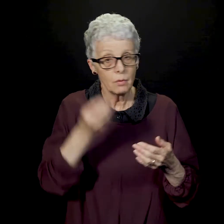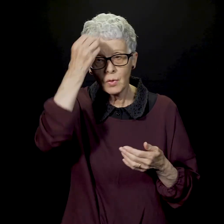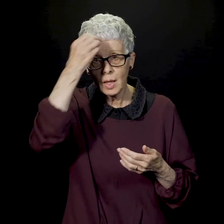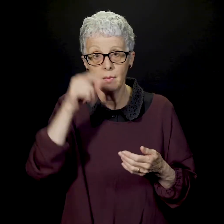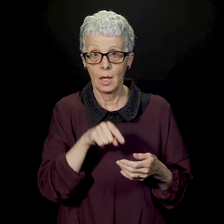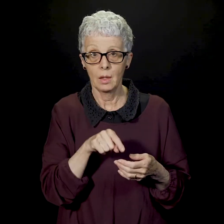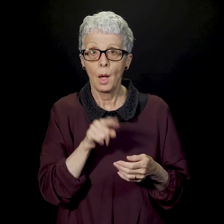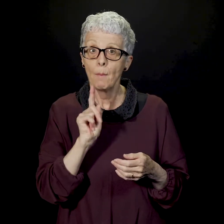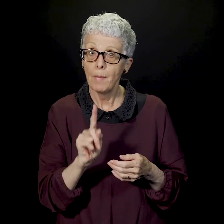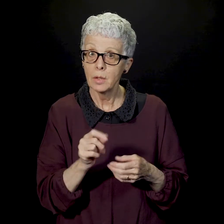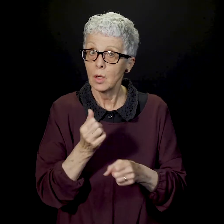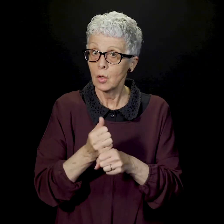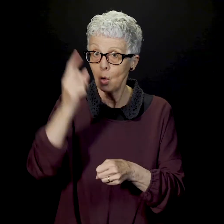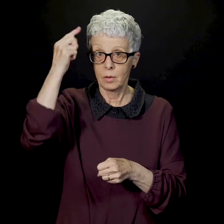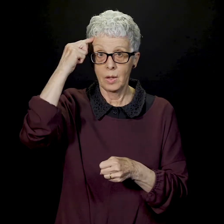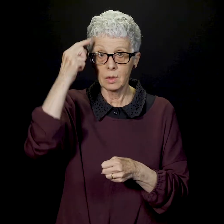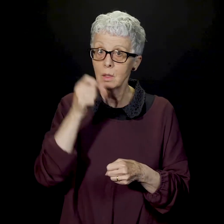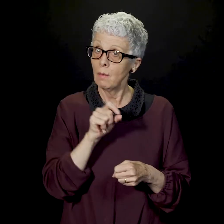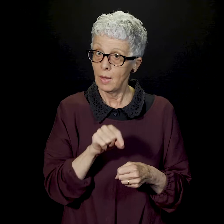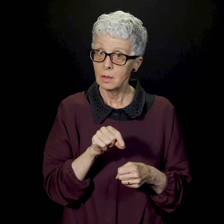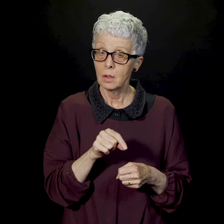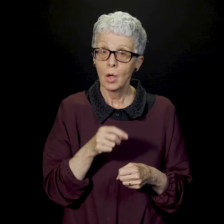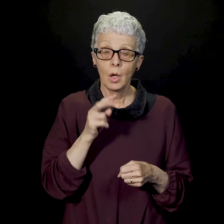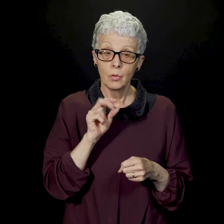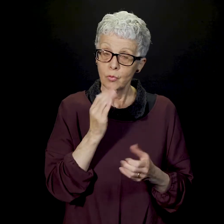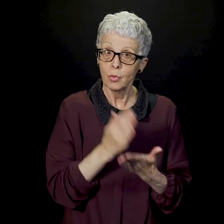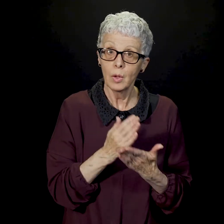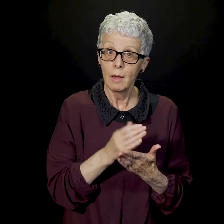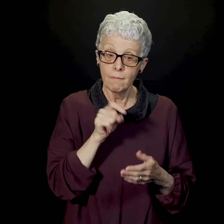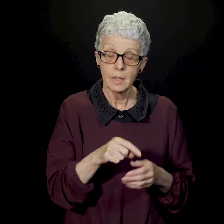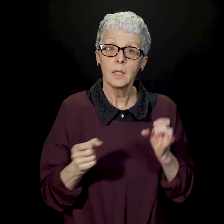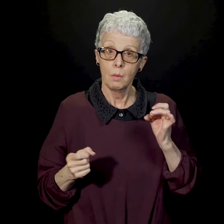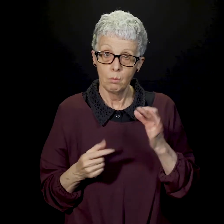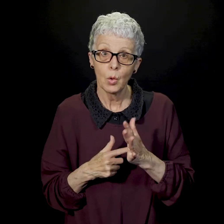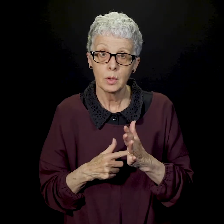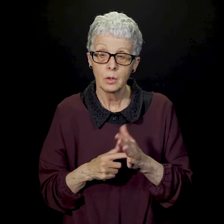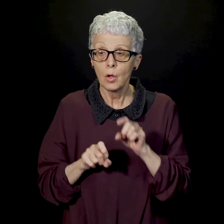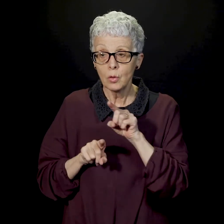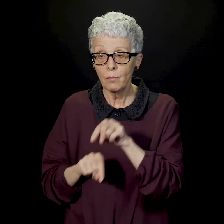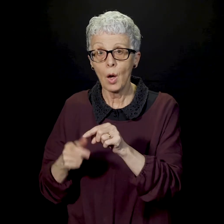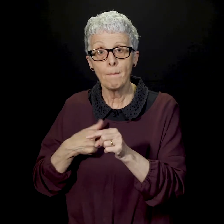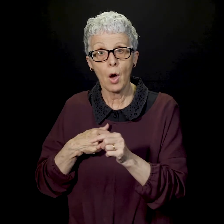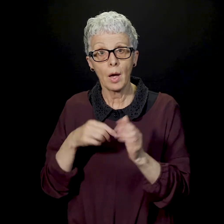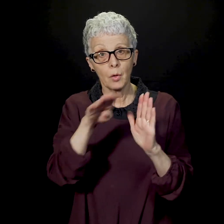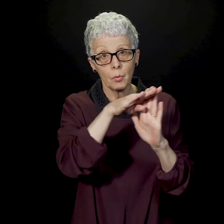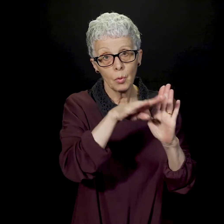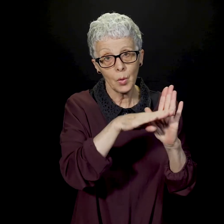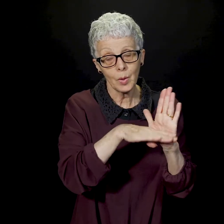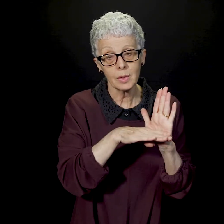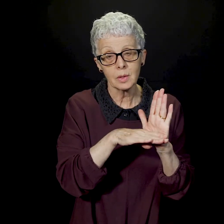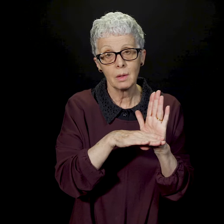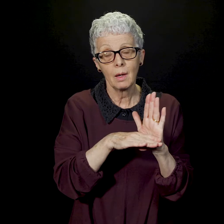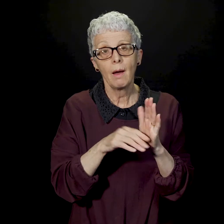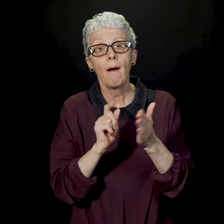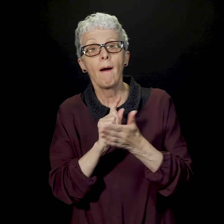God was saying, it might seem insignificant, but it's really important. And they began to understand